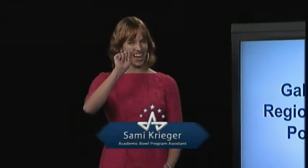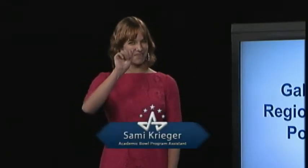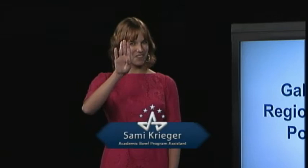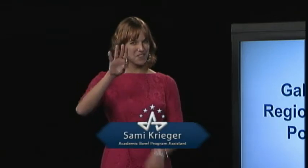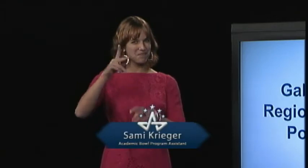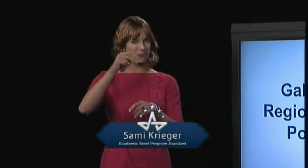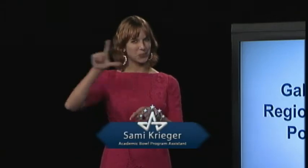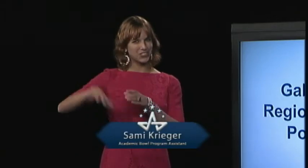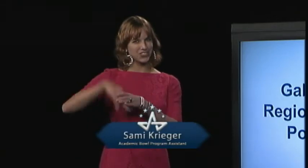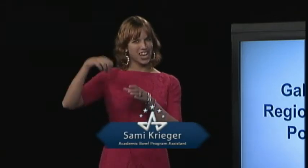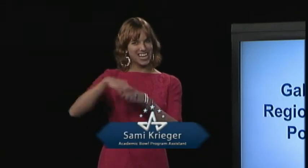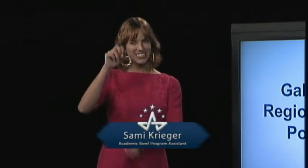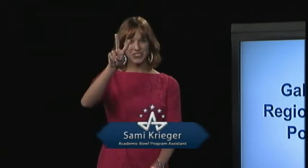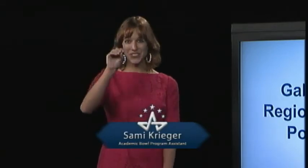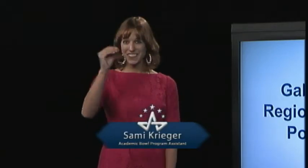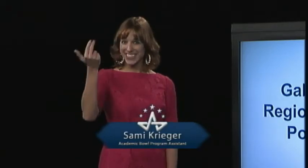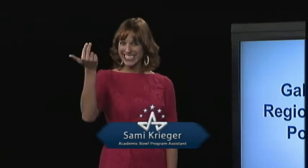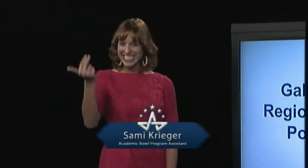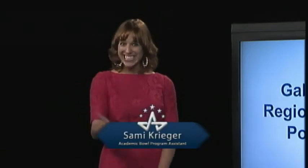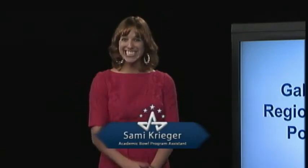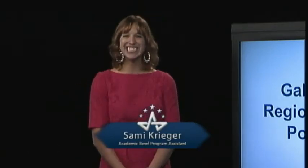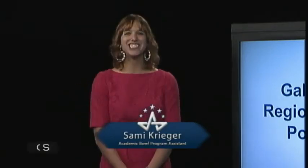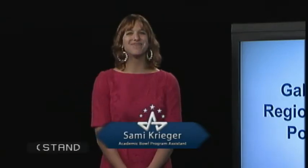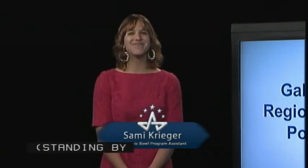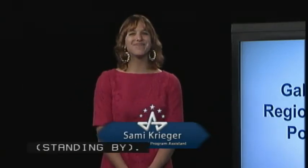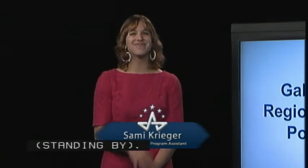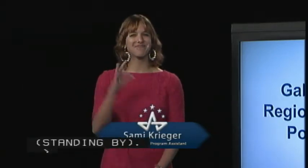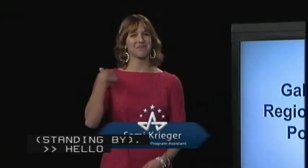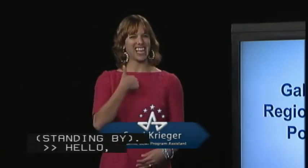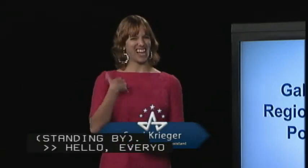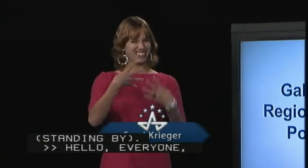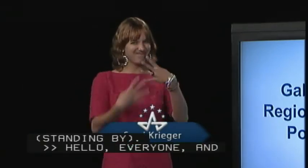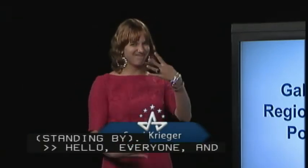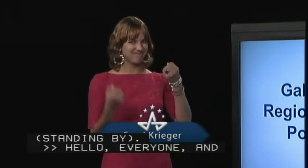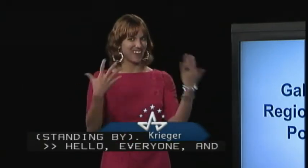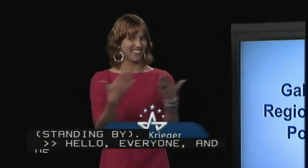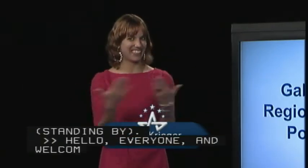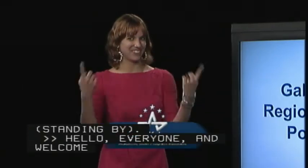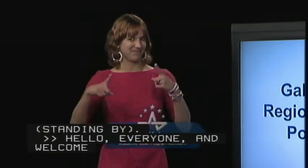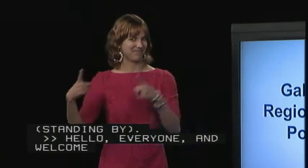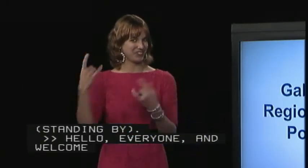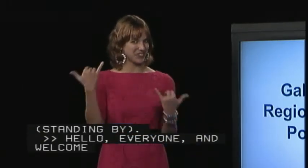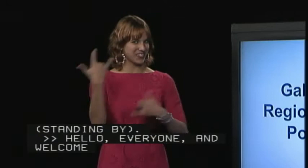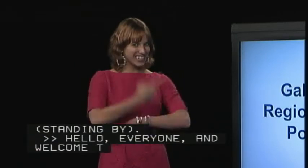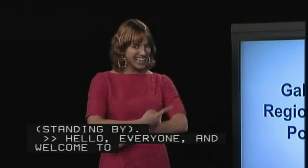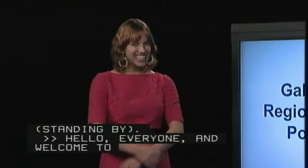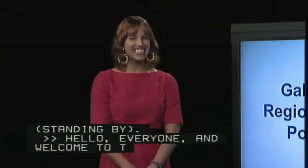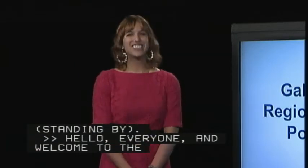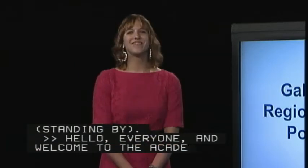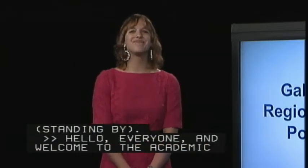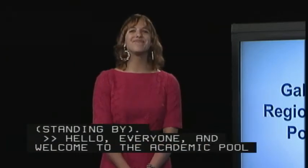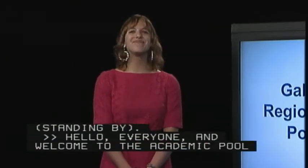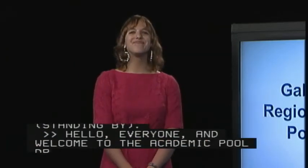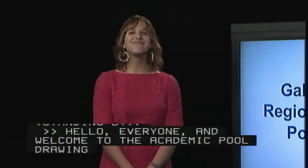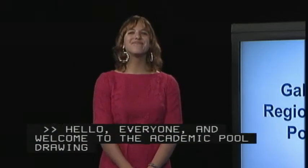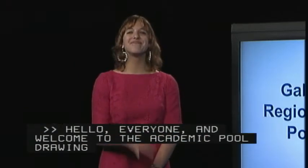Hello everyone and welcome to the academic pool drawing for 2013. We have a number of exciting things happening today.